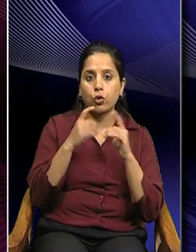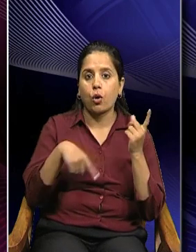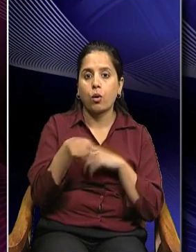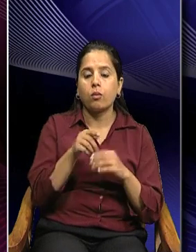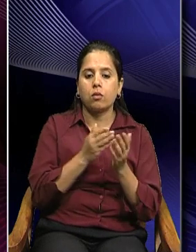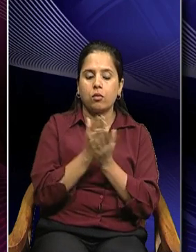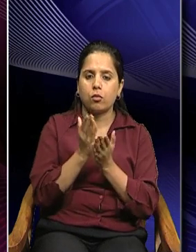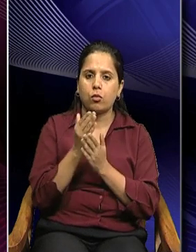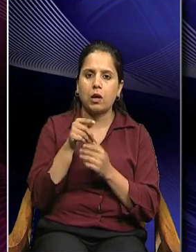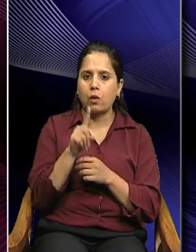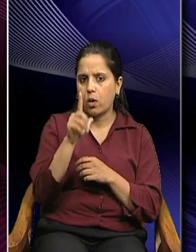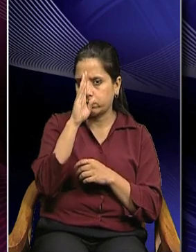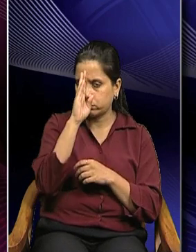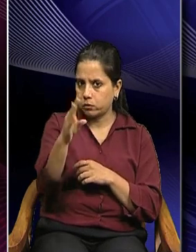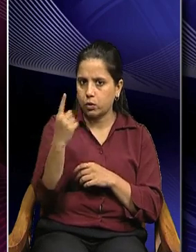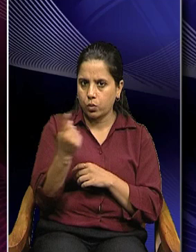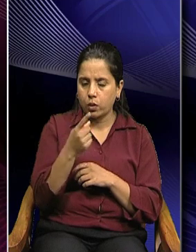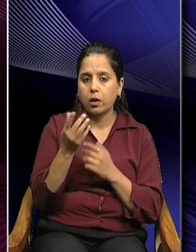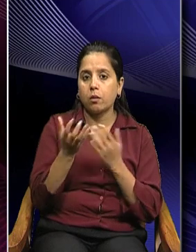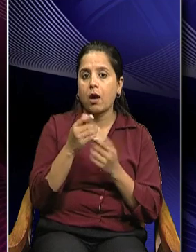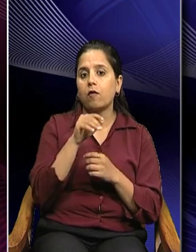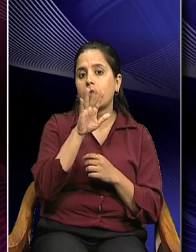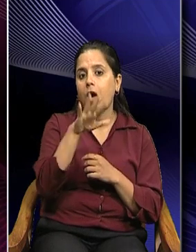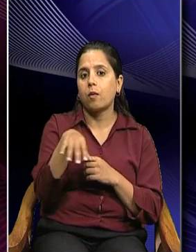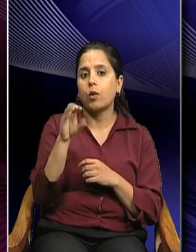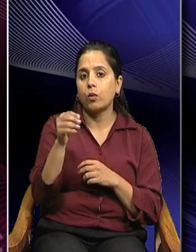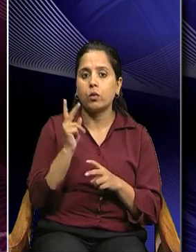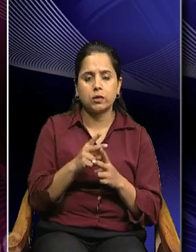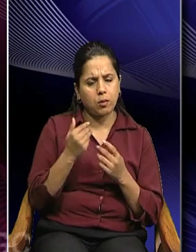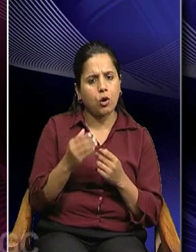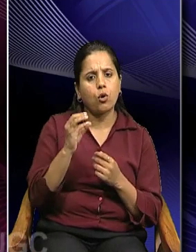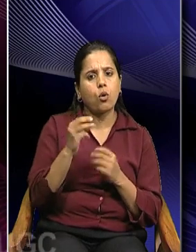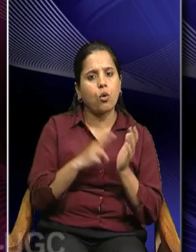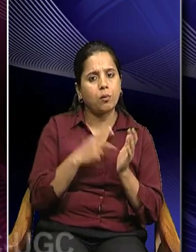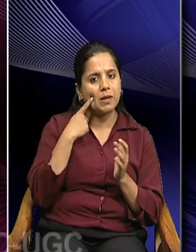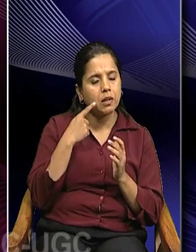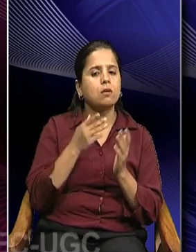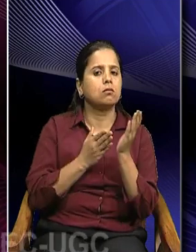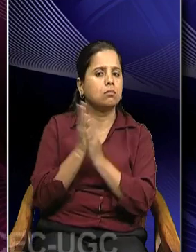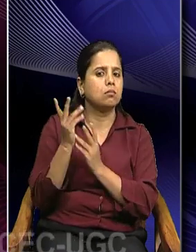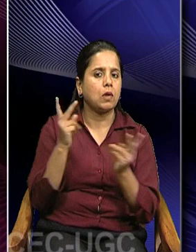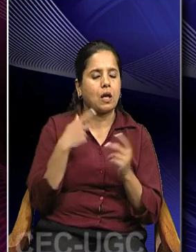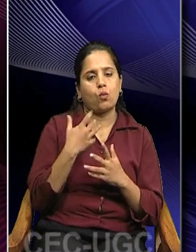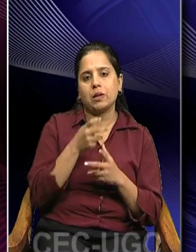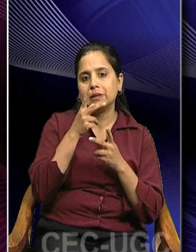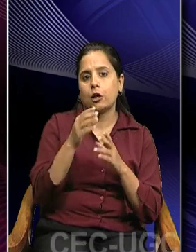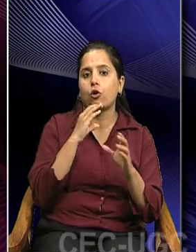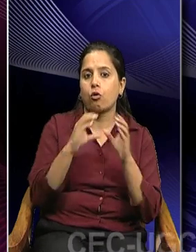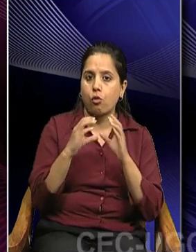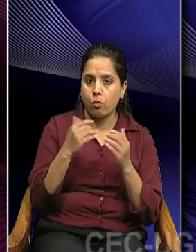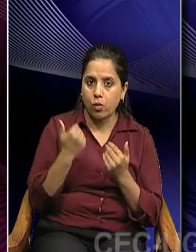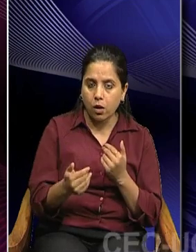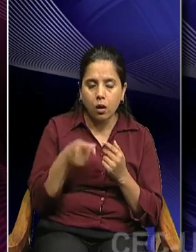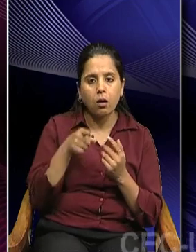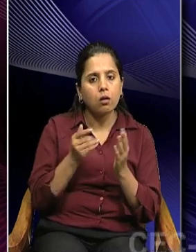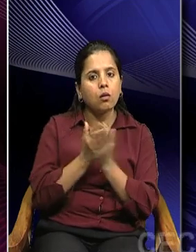became omnidirectional, and in marketing 5.0 still it is omnidirectional. So I would say that the communication pattern